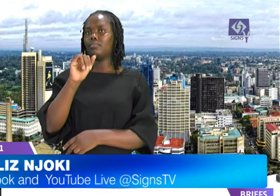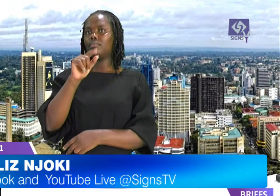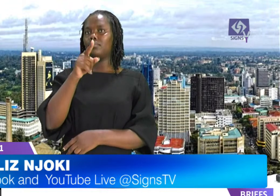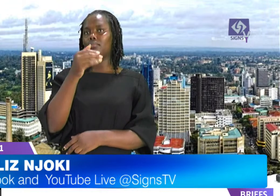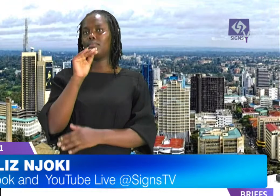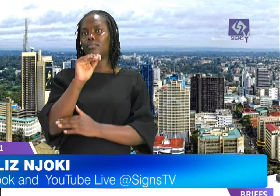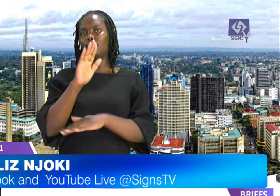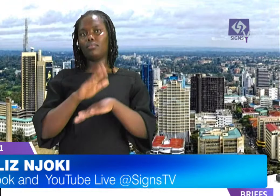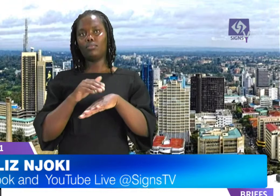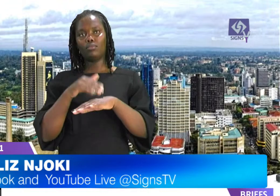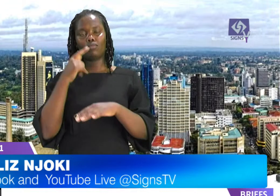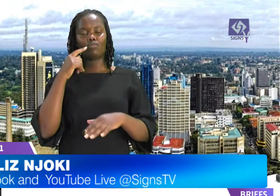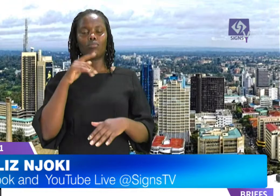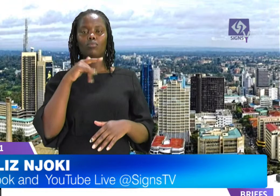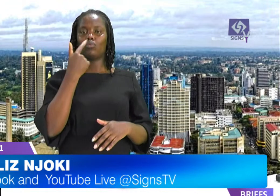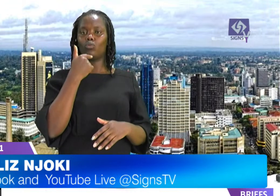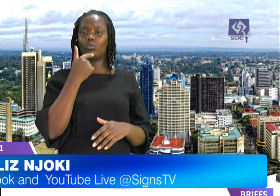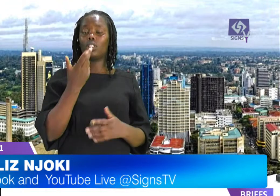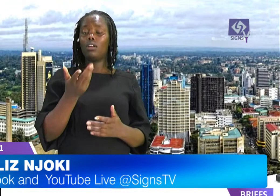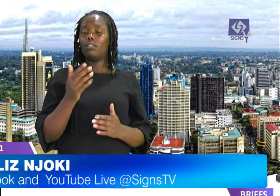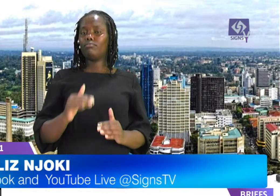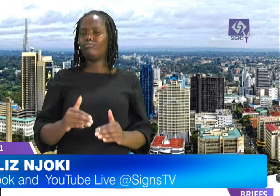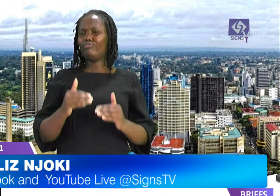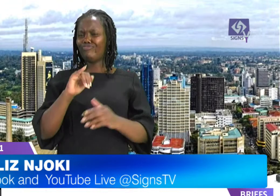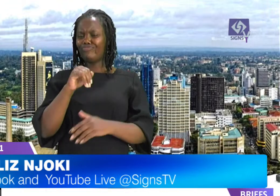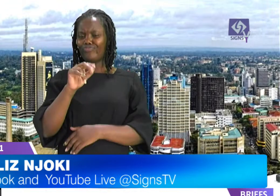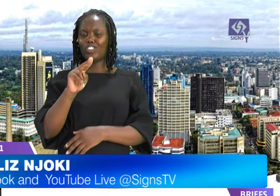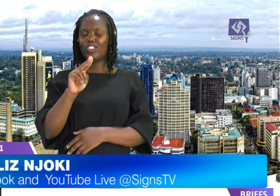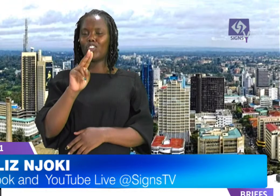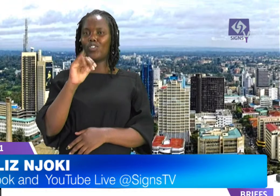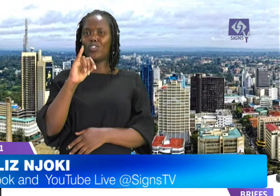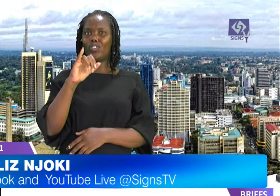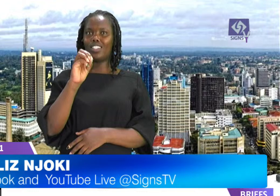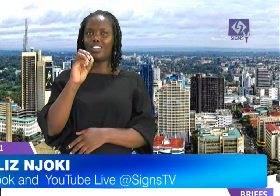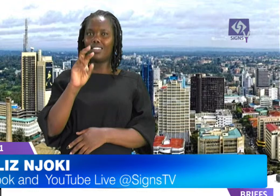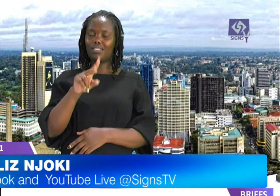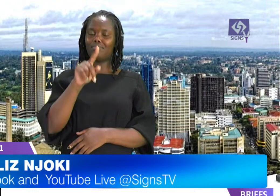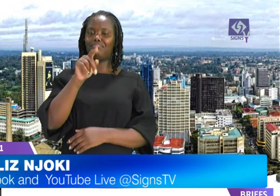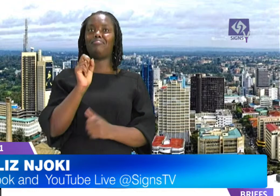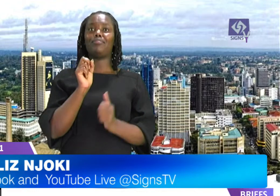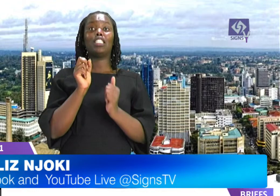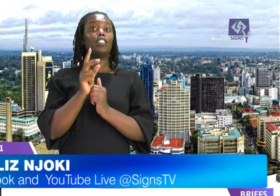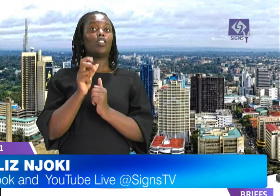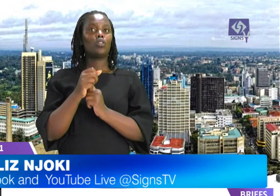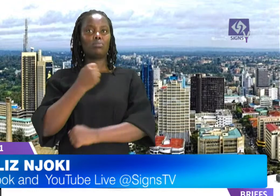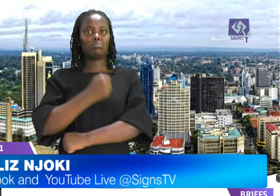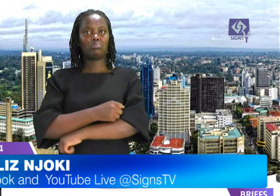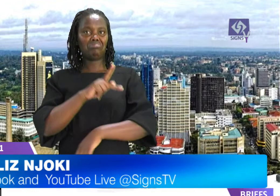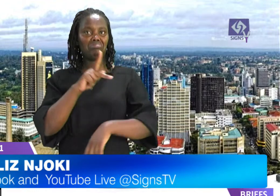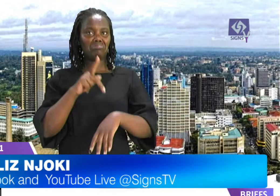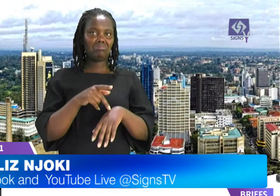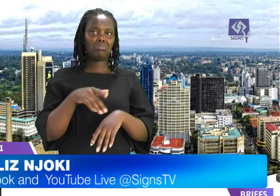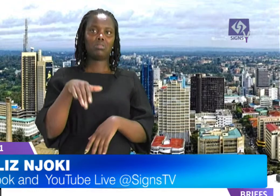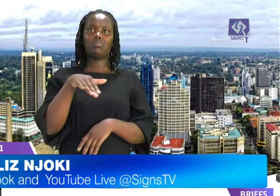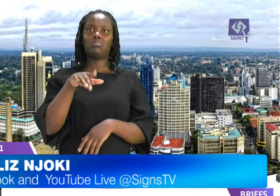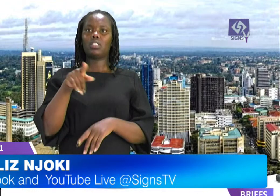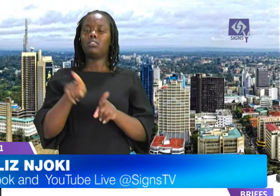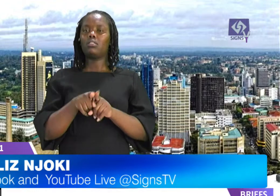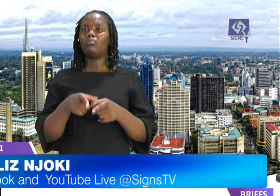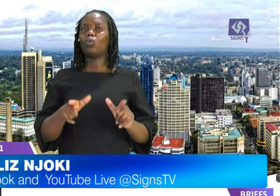Ugenya Member of Parliament David Ochieng has called on junior secondary schools principals in his constituency